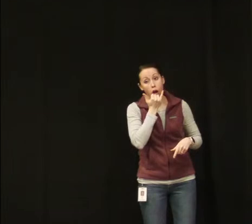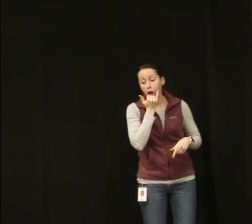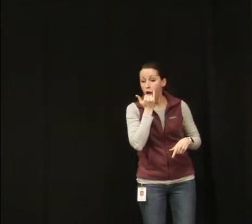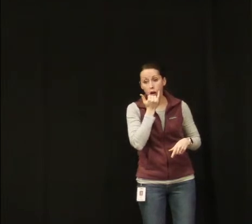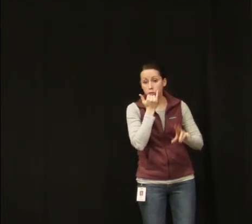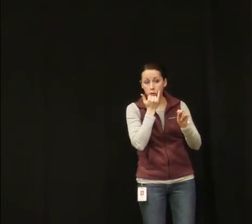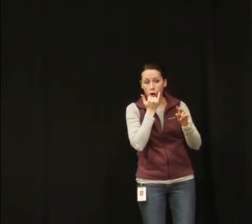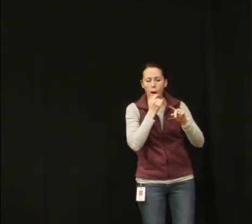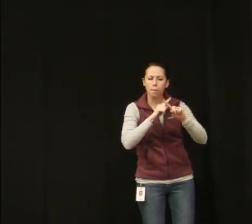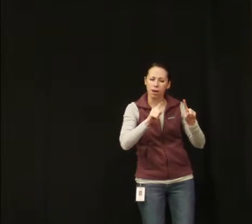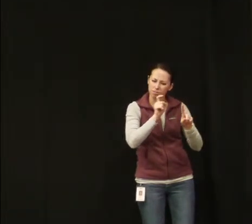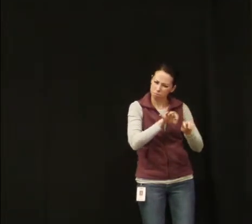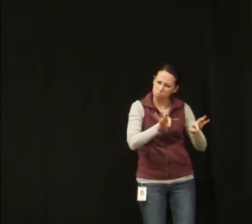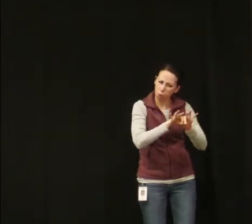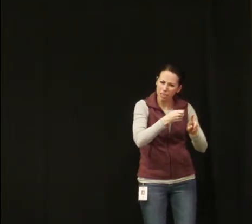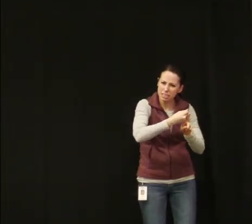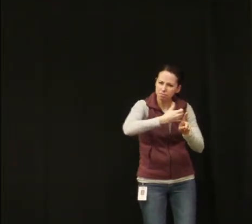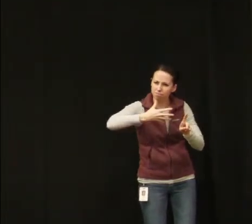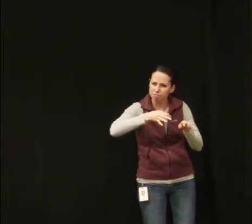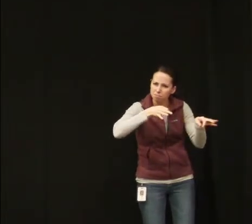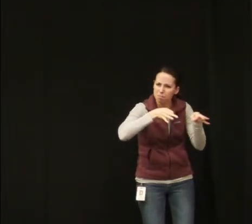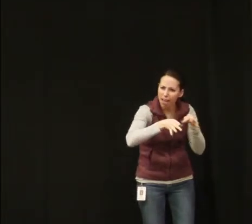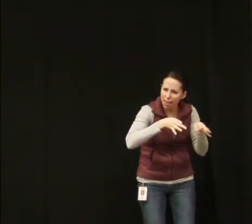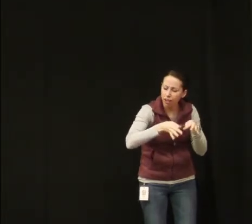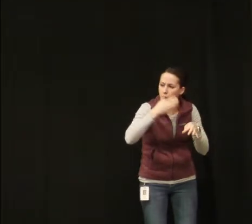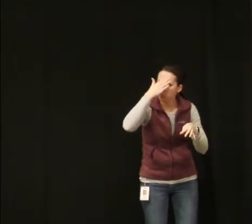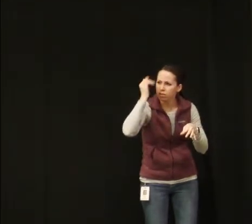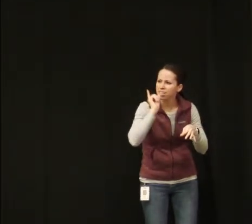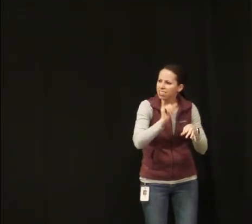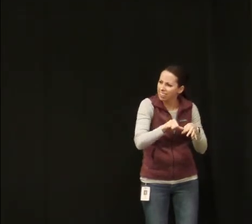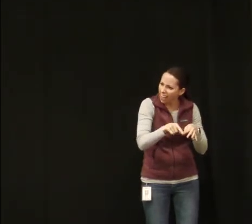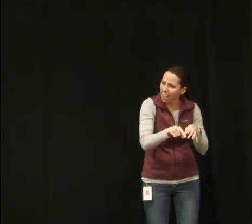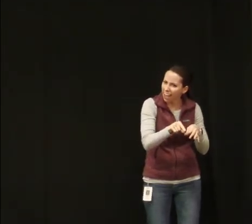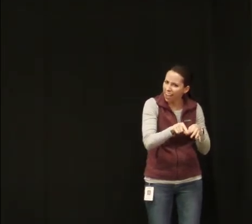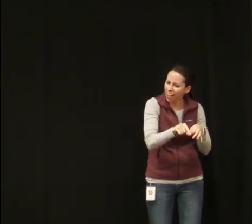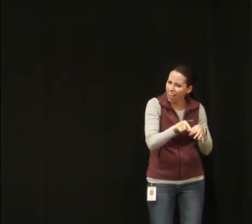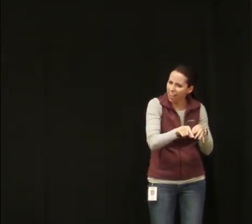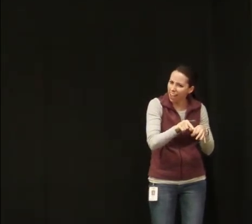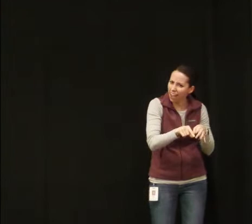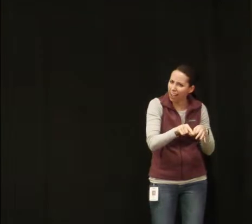be expanded upon, because it's really presenting